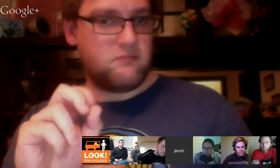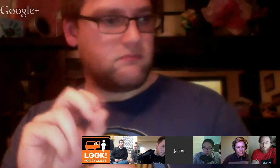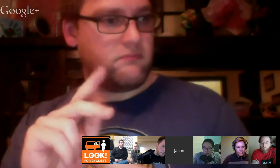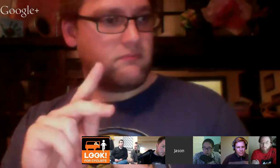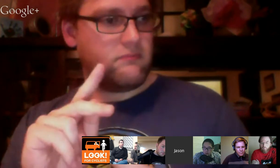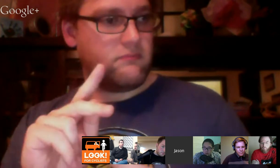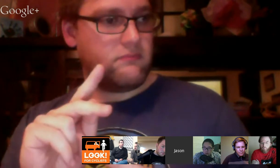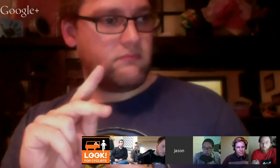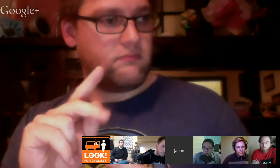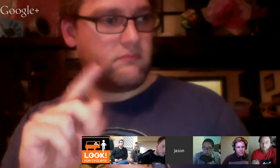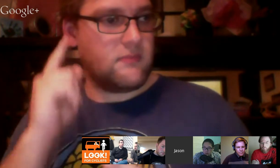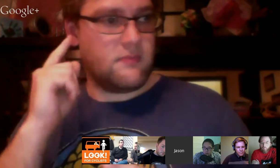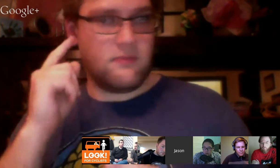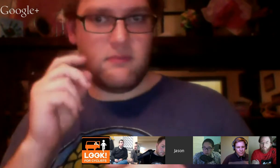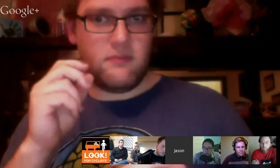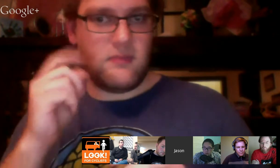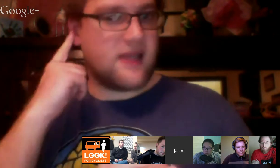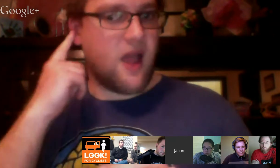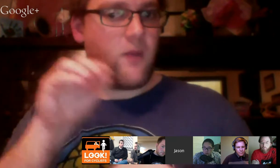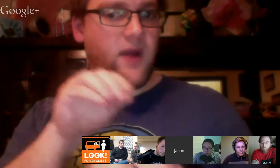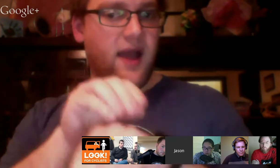what is that?